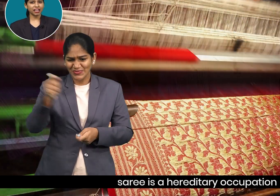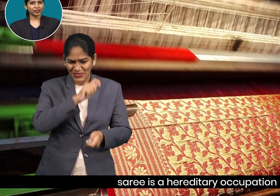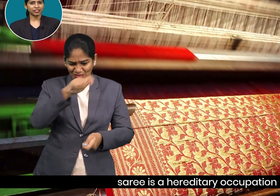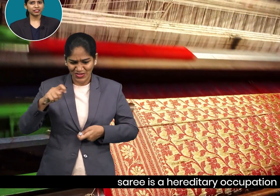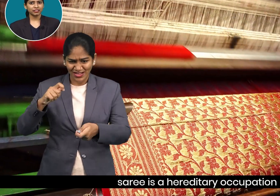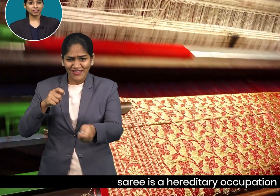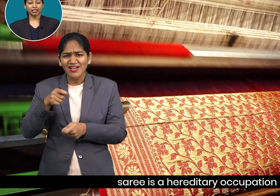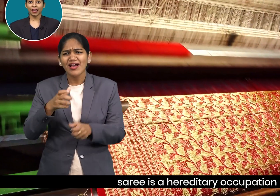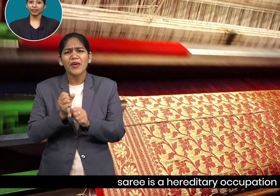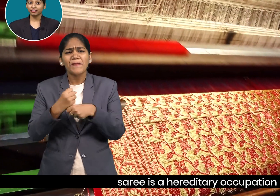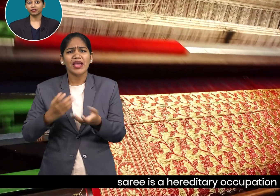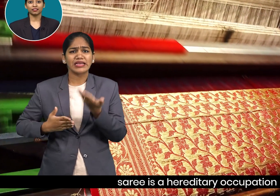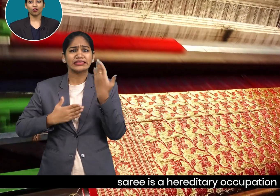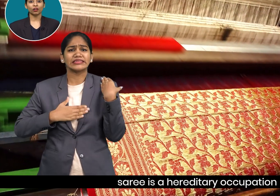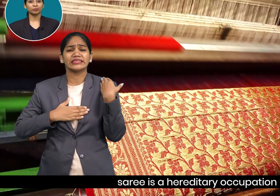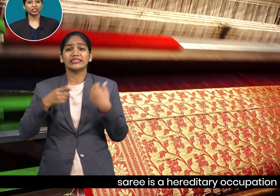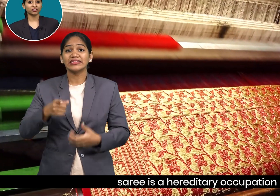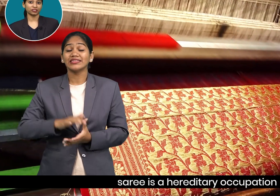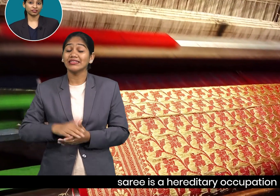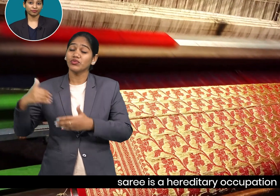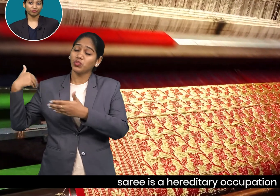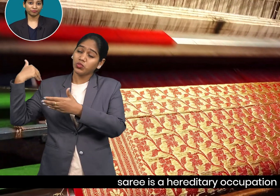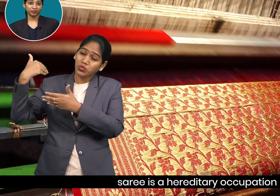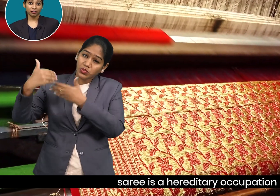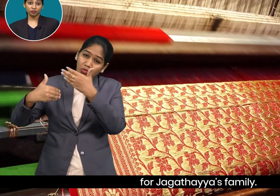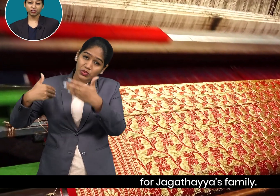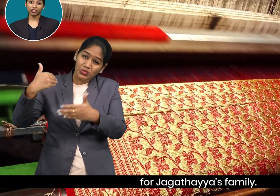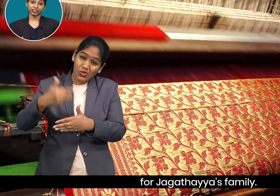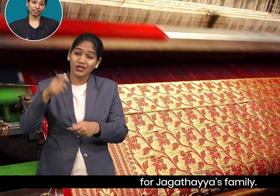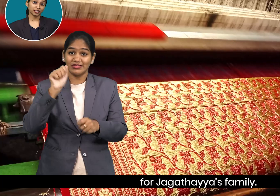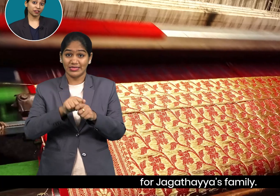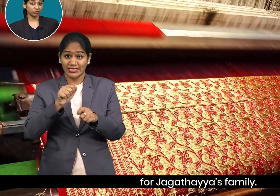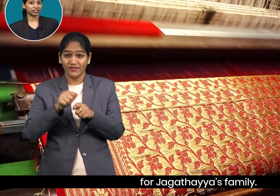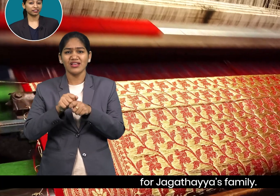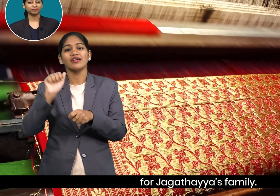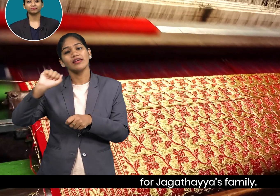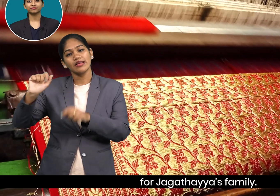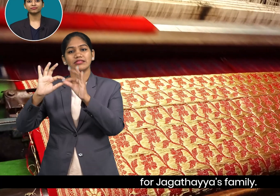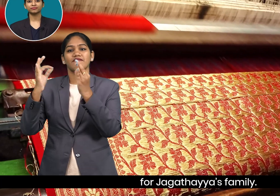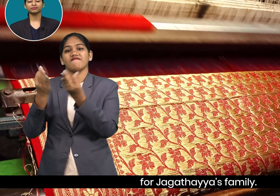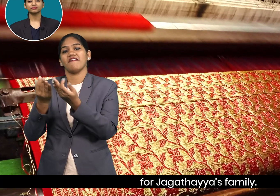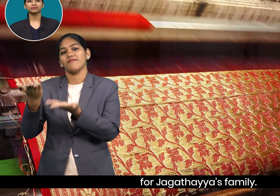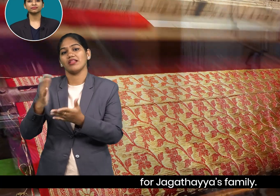Weaving sari is a hereditary occupation for Jagataya's family.